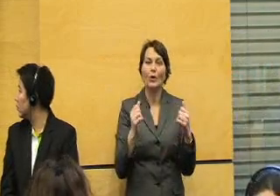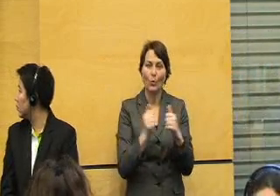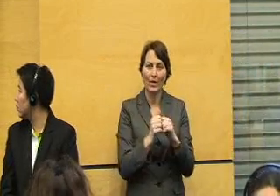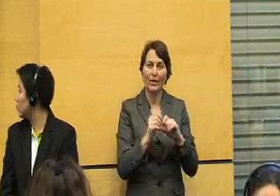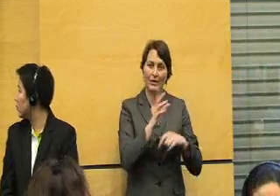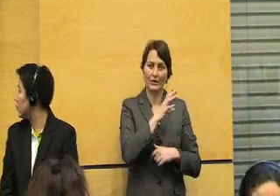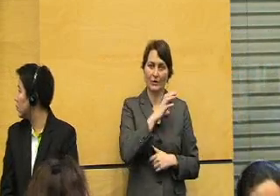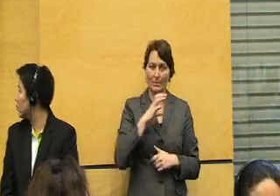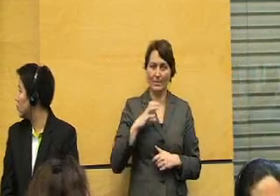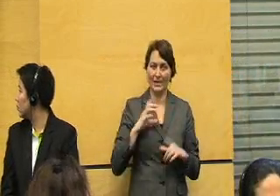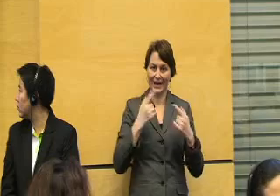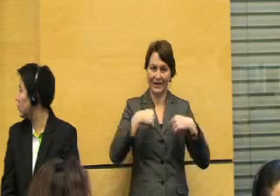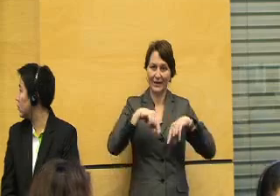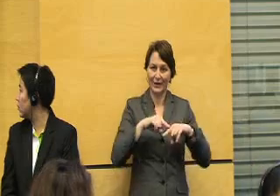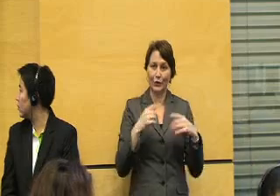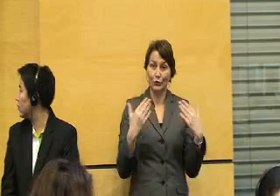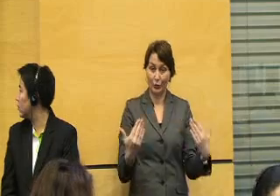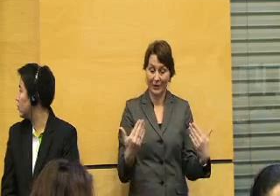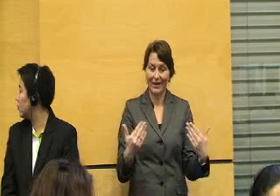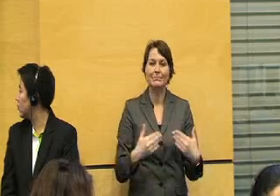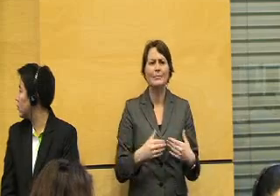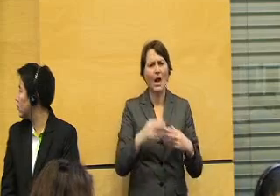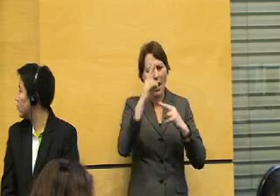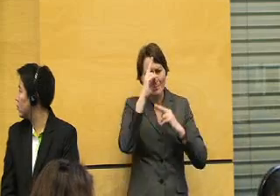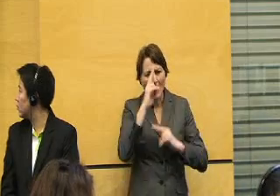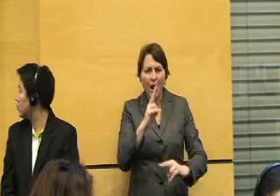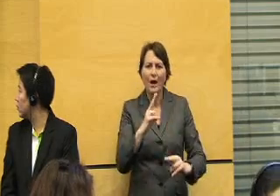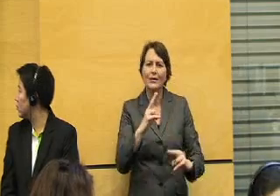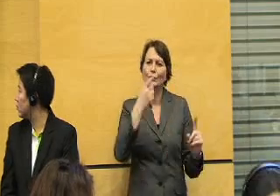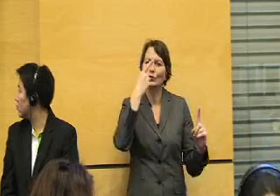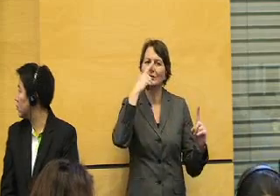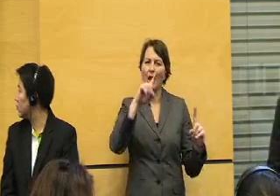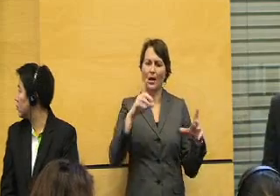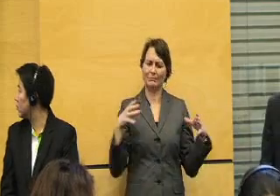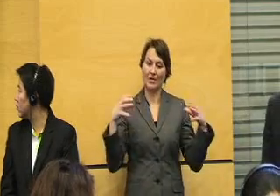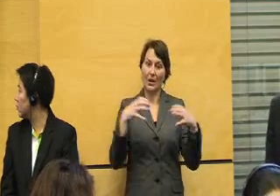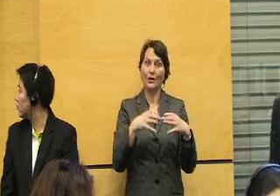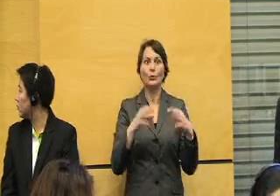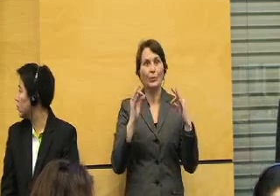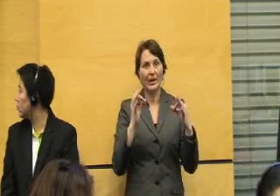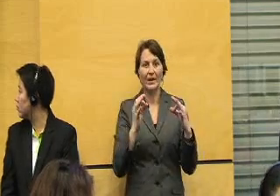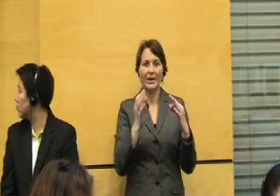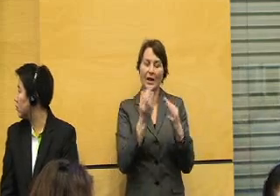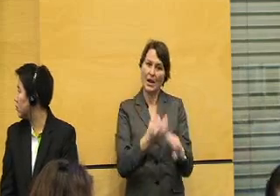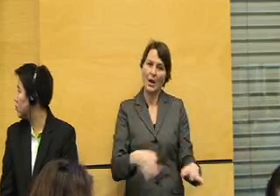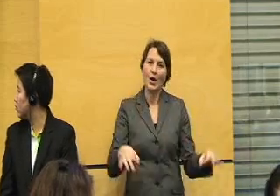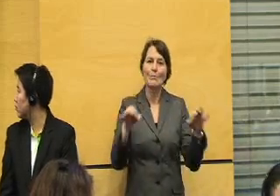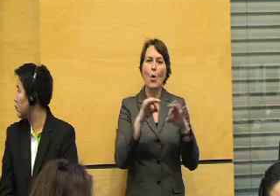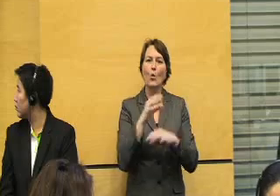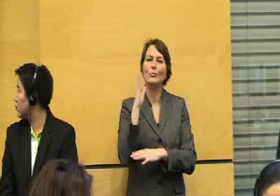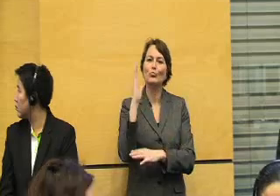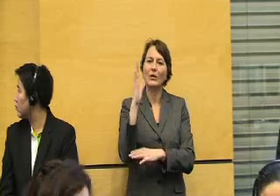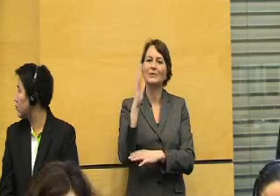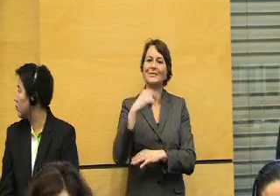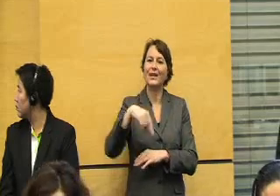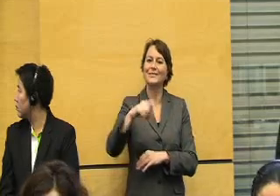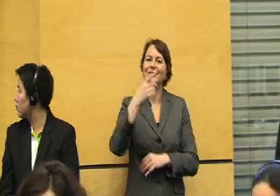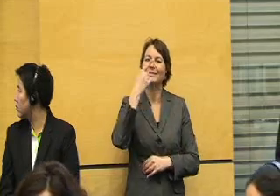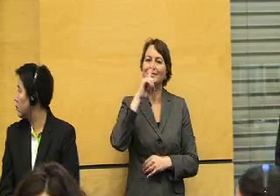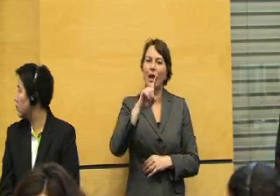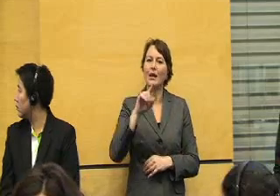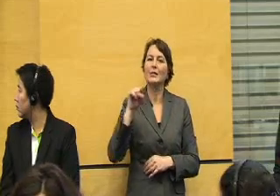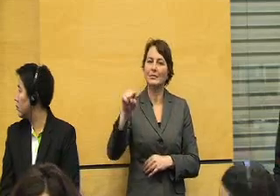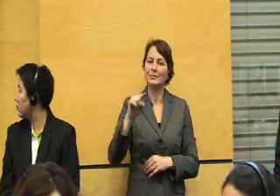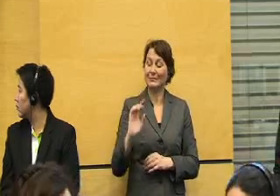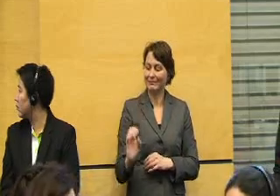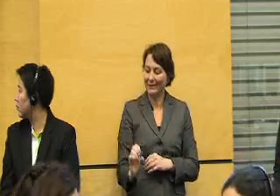today. I am honored to read the Thai declaration to this very important presentation of Thailand's initial